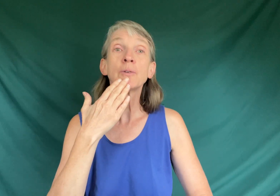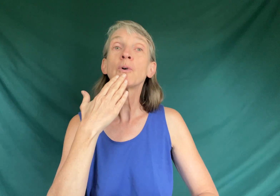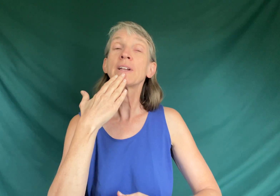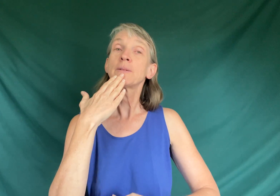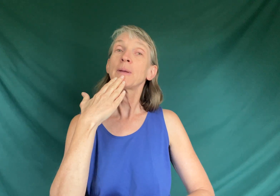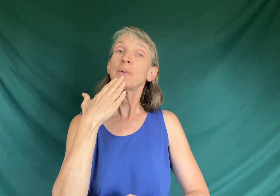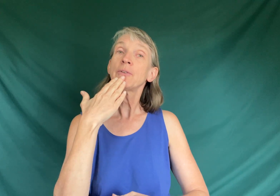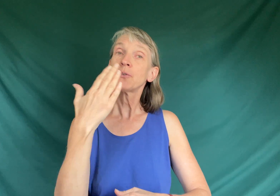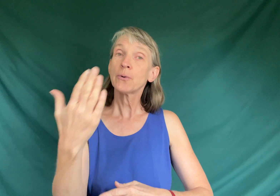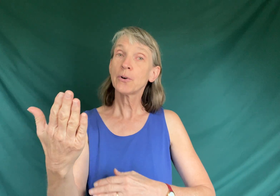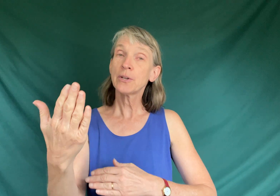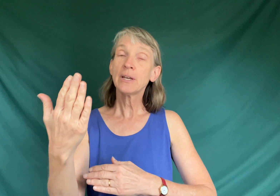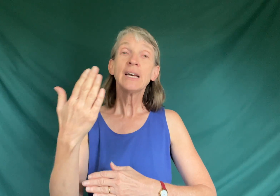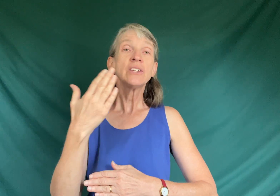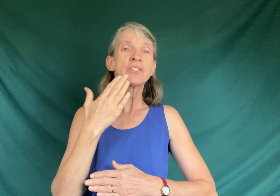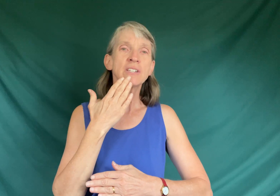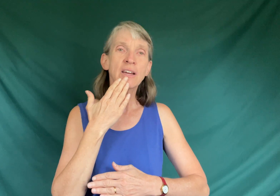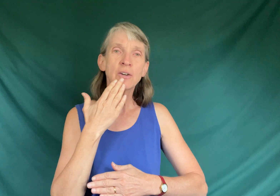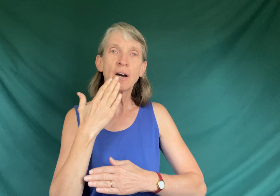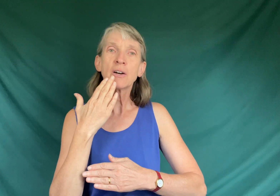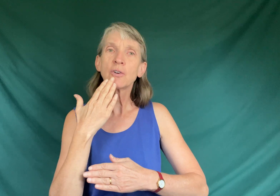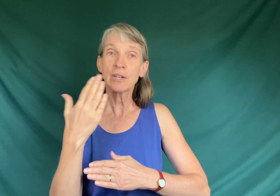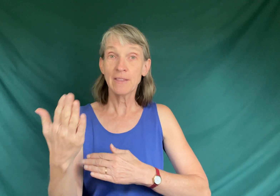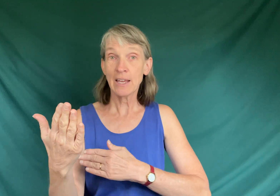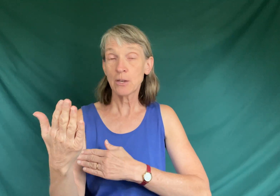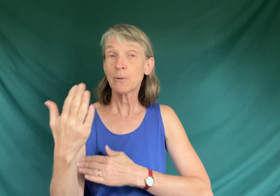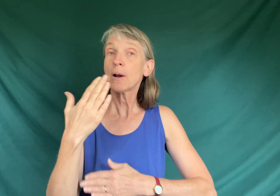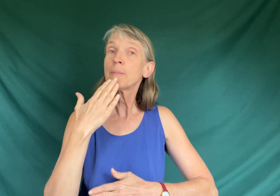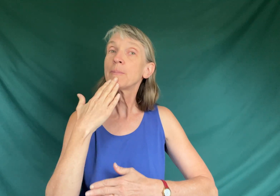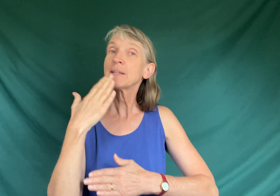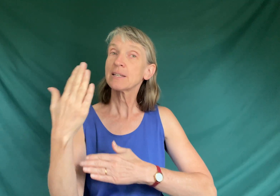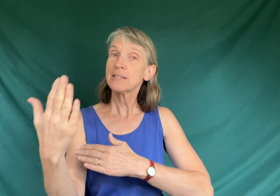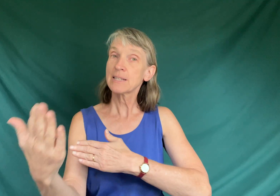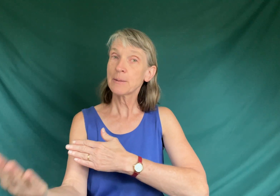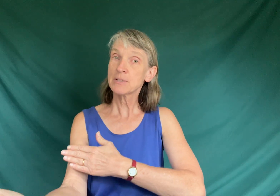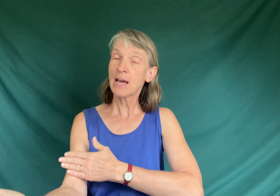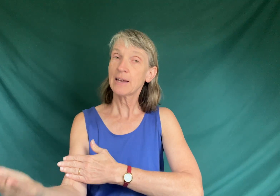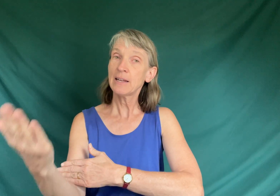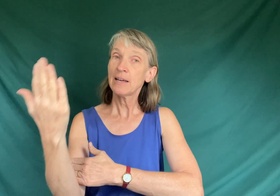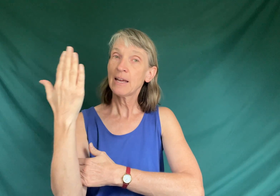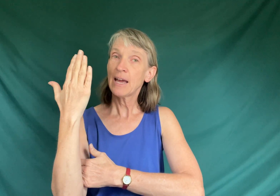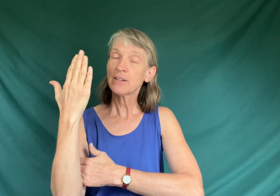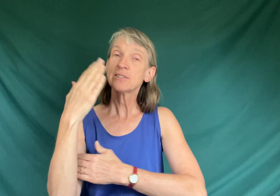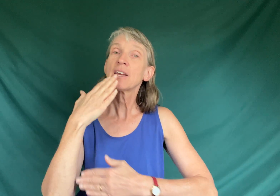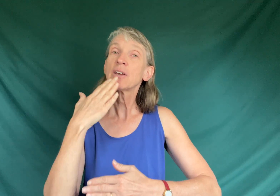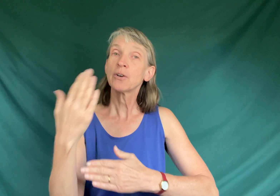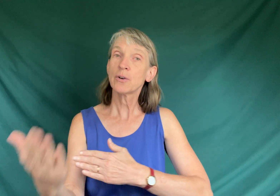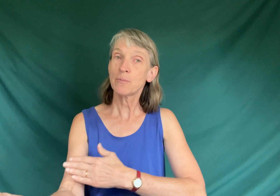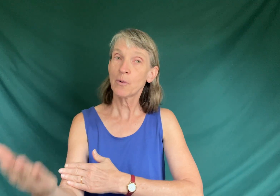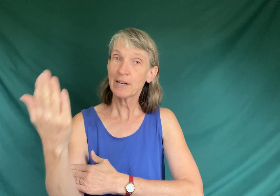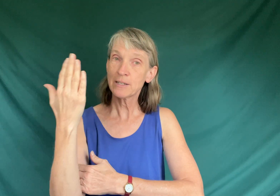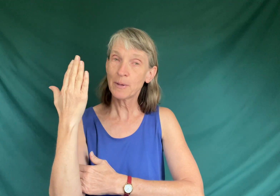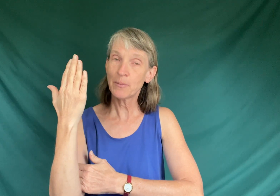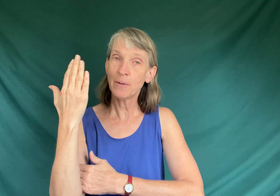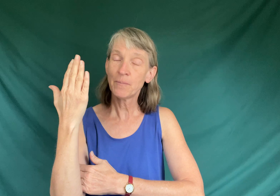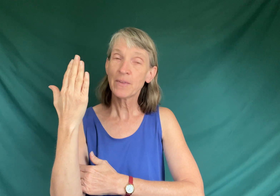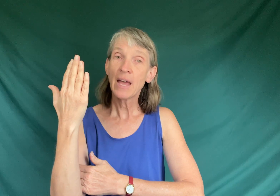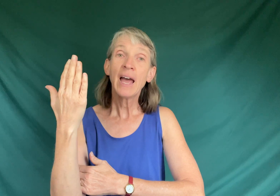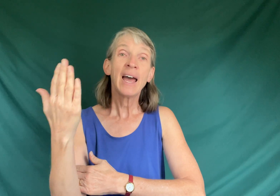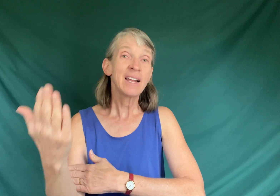morning to people. So good, it's just like good and thank you are basically the same sign. You could say good morning to people. And a lot